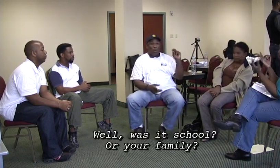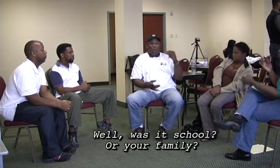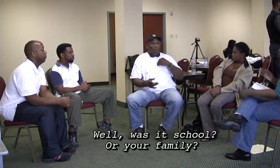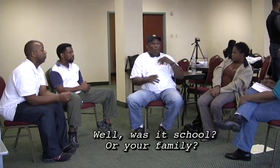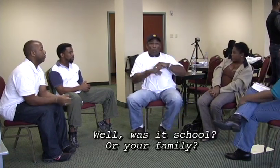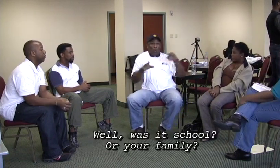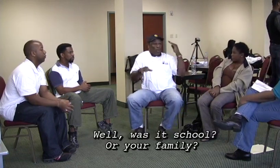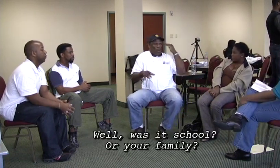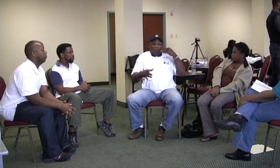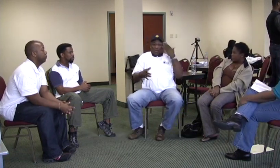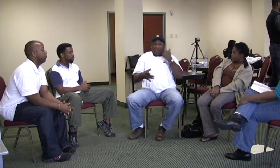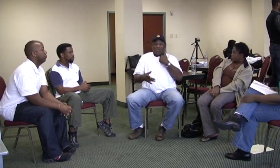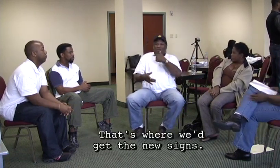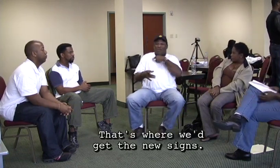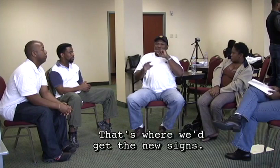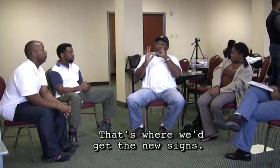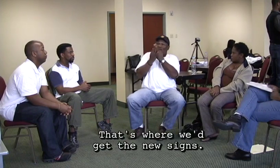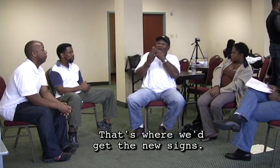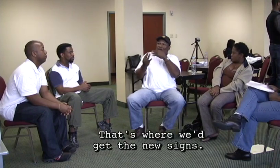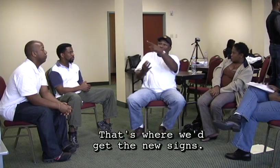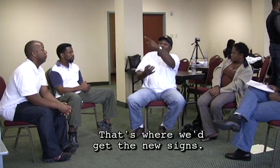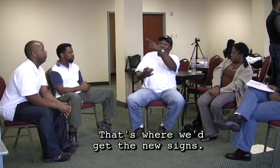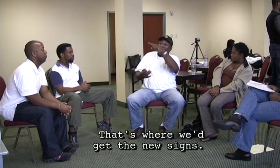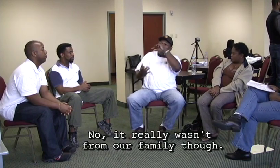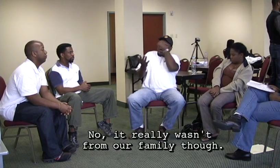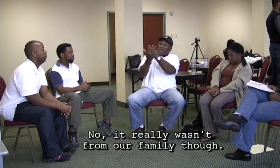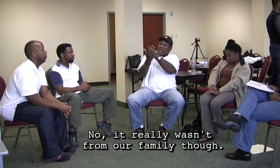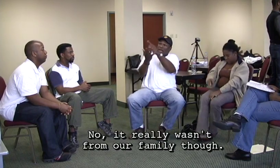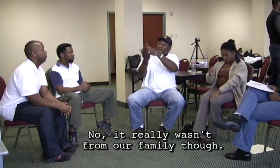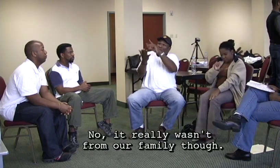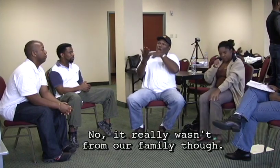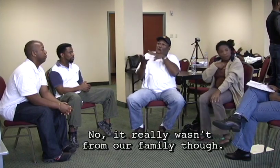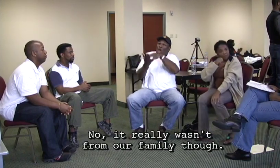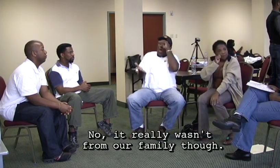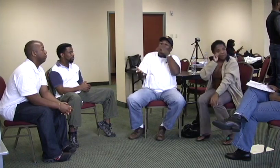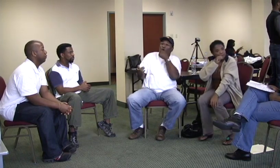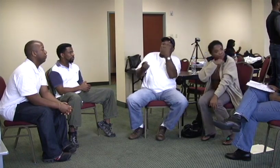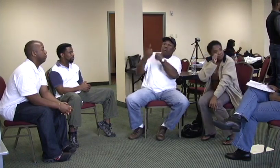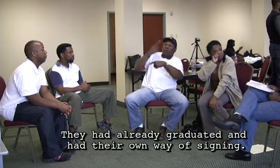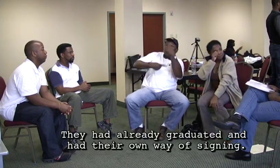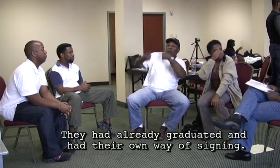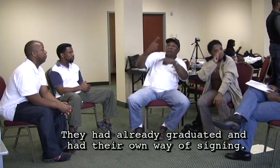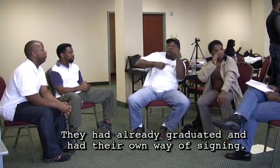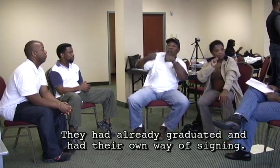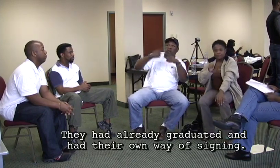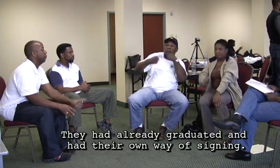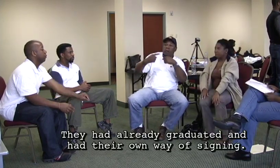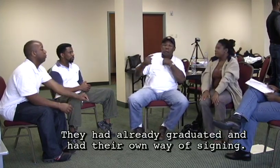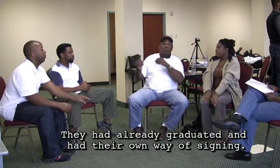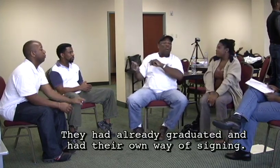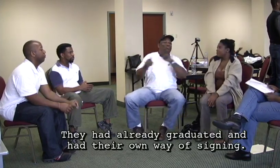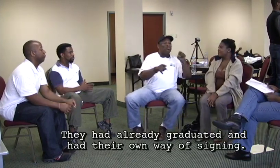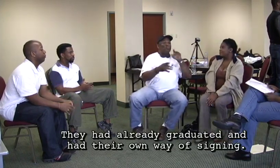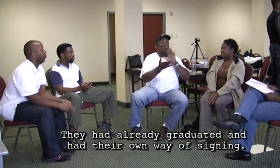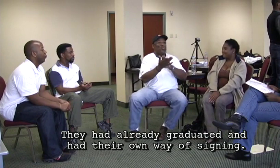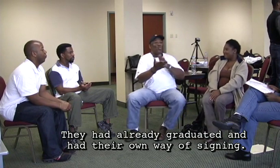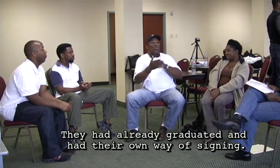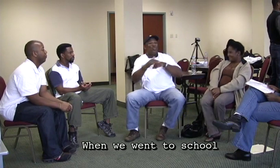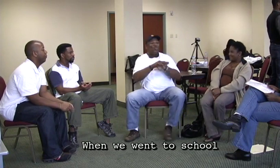or where we your get family? the new signs. No, it really wasn't from our family, though. They had already graduated and had their own way of signing. When we